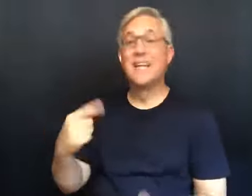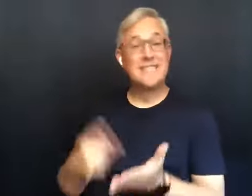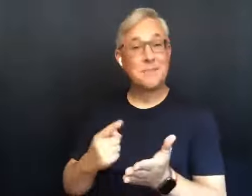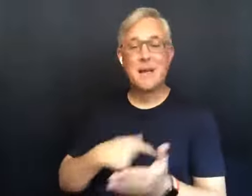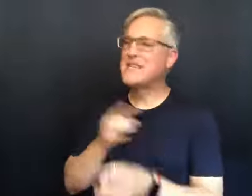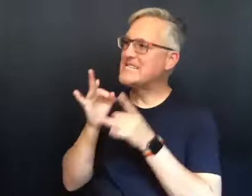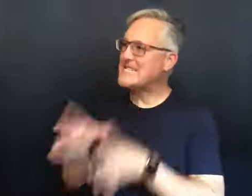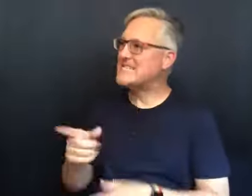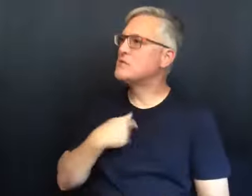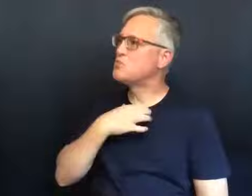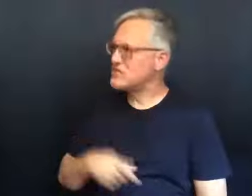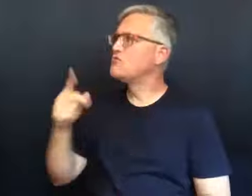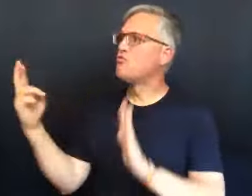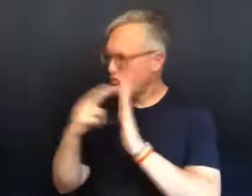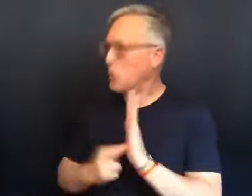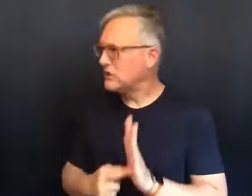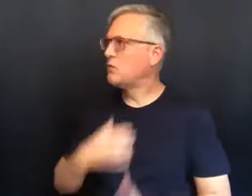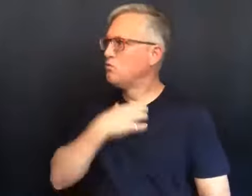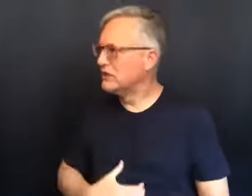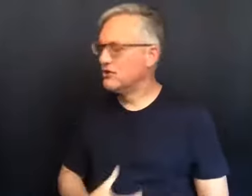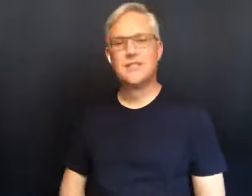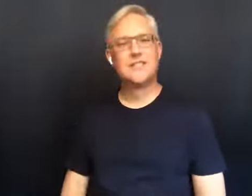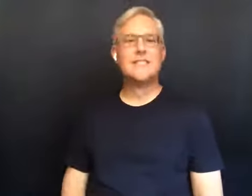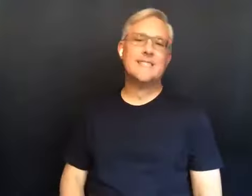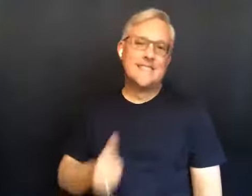rules. And what I hate about the traditions sometimes is they're not rules.